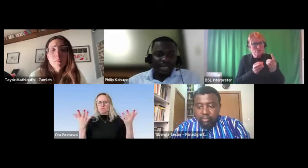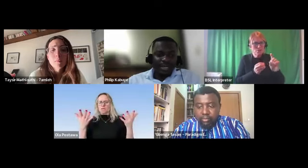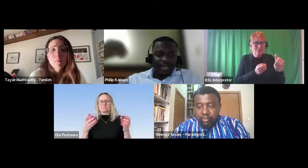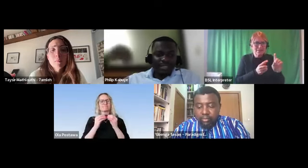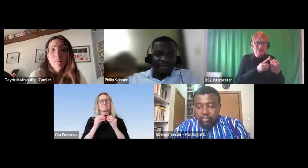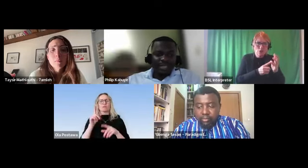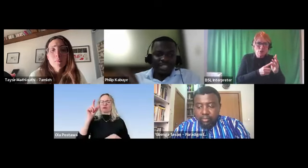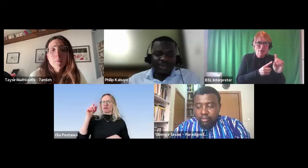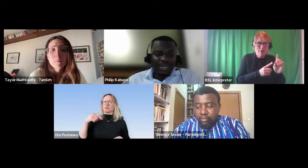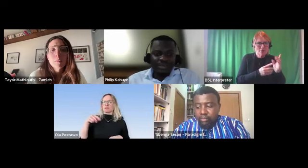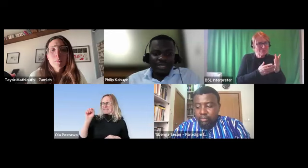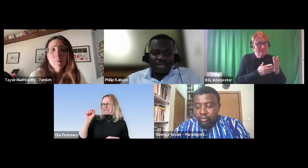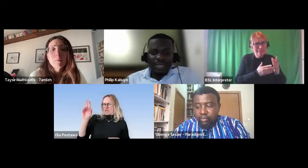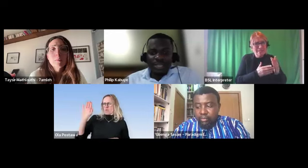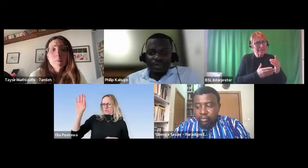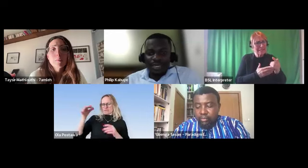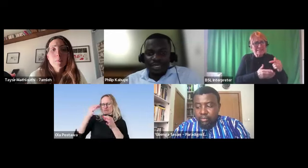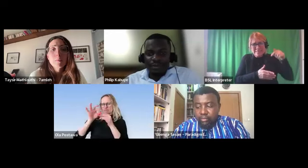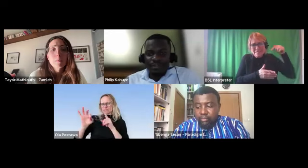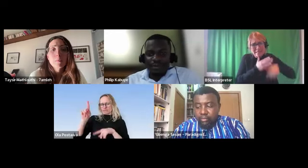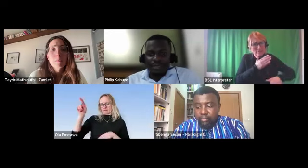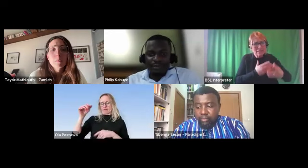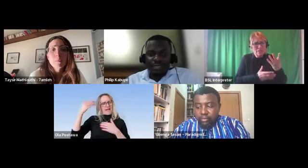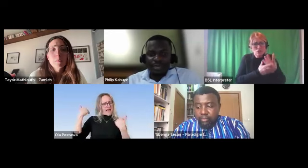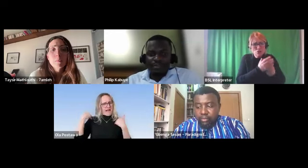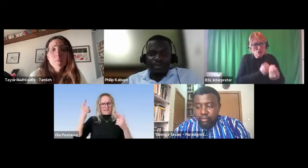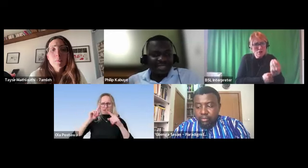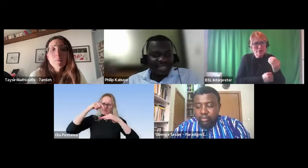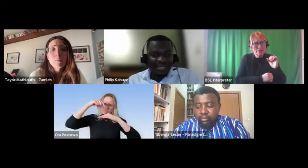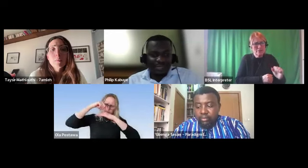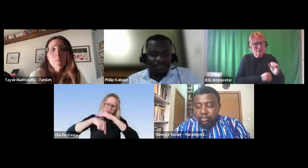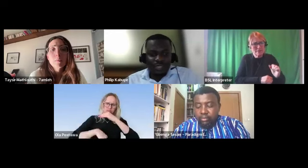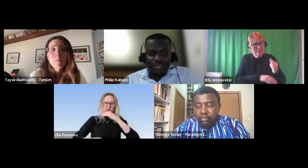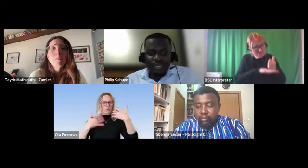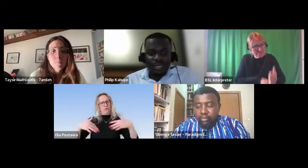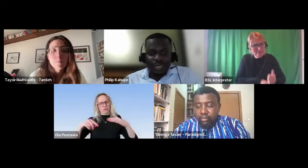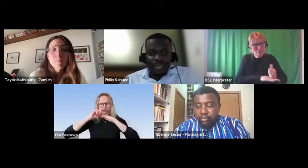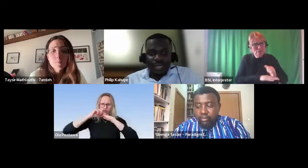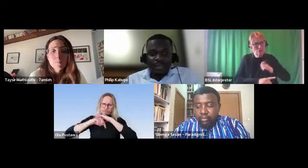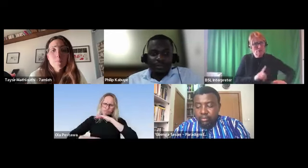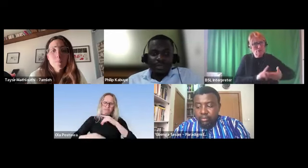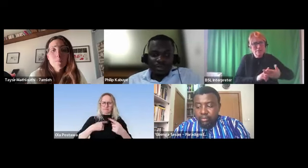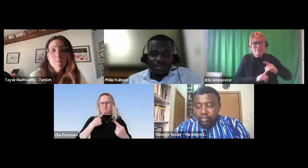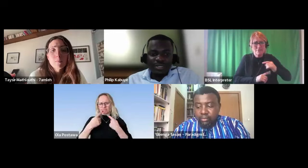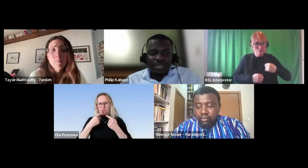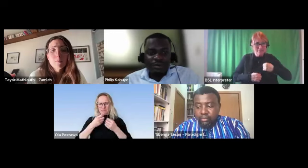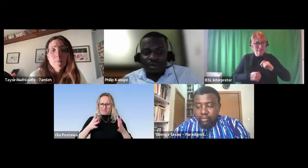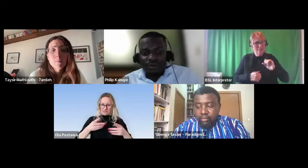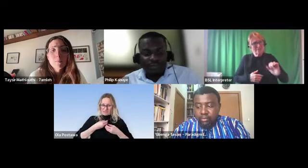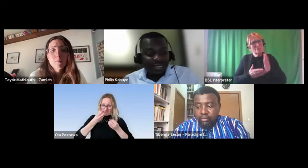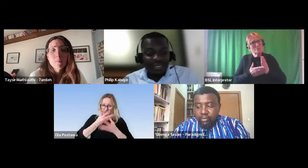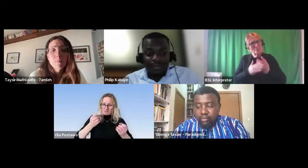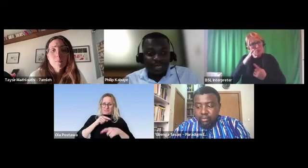values that are deeply enshrined within the EU Charter of Fundamental Rights. For me, I think that is important. But also